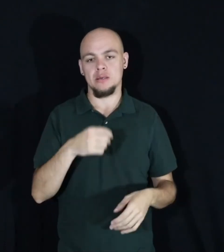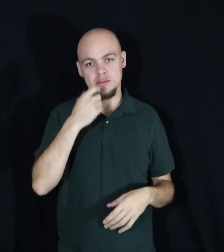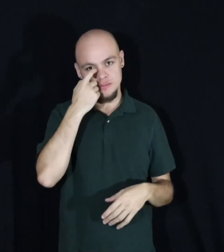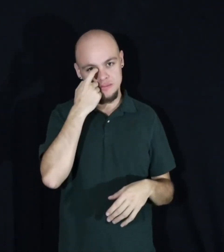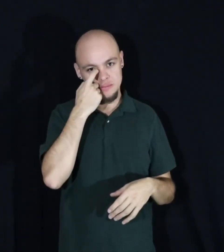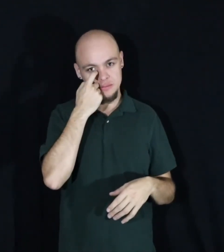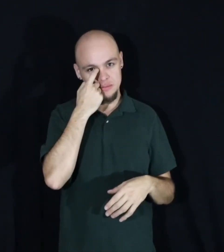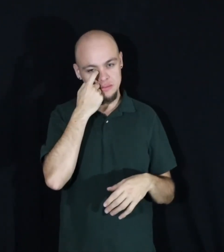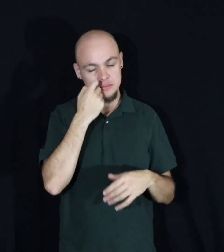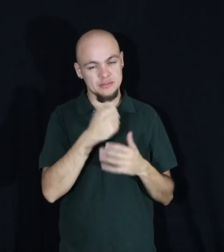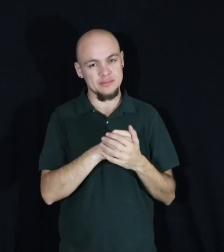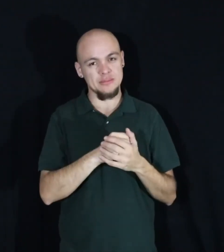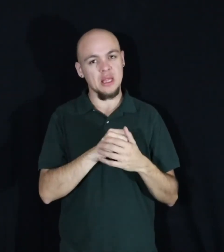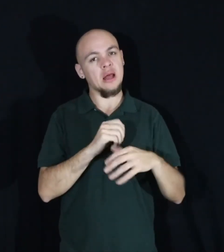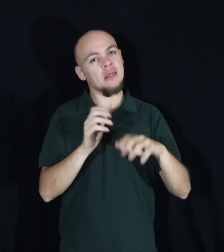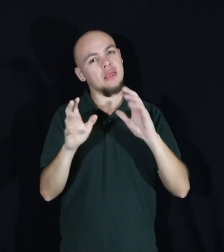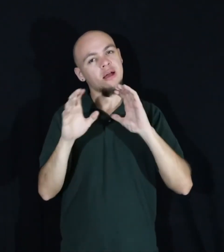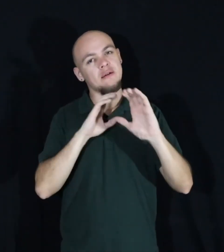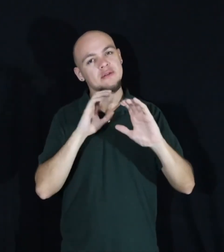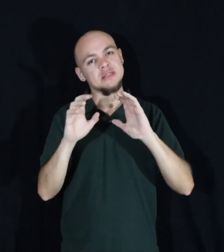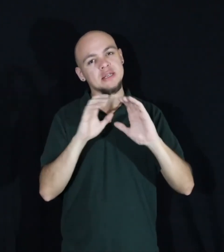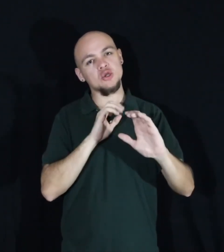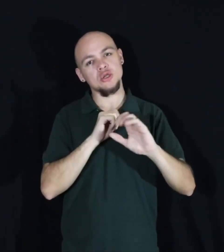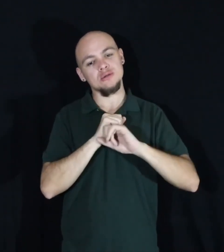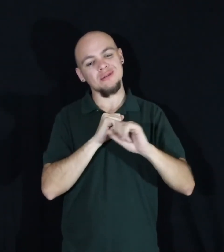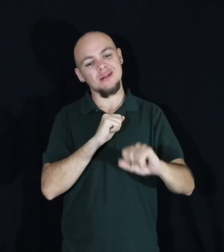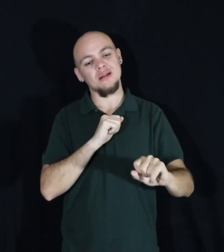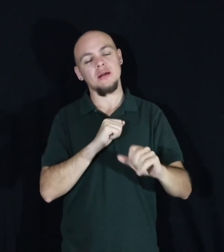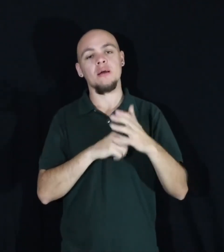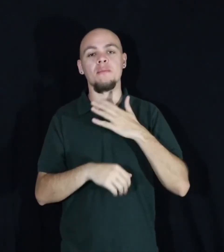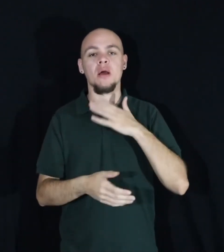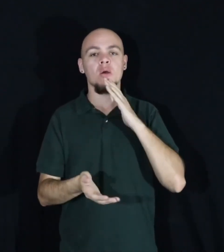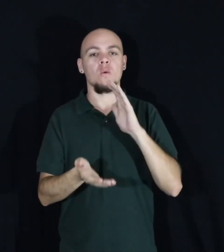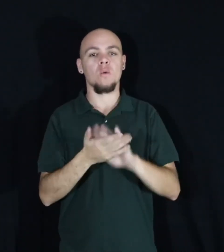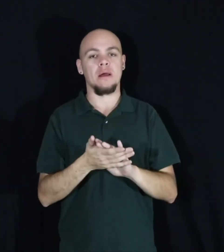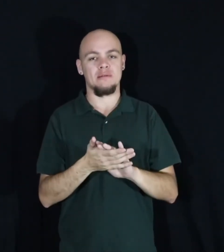any further, my wife very simply and very